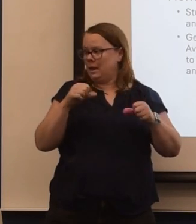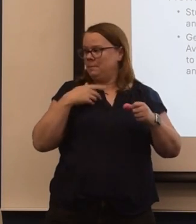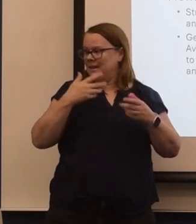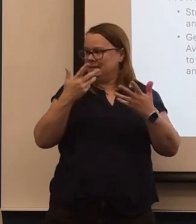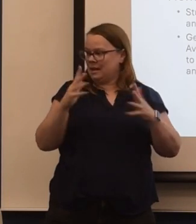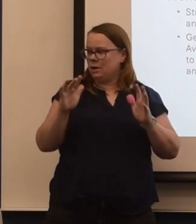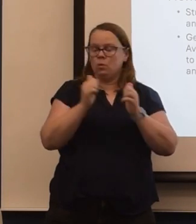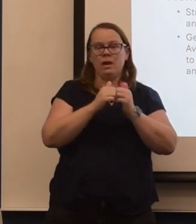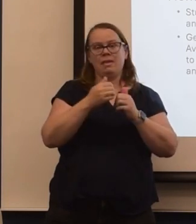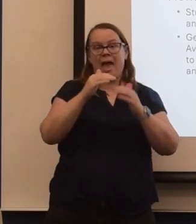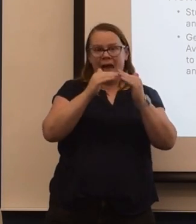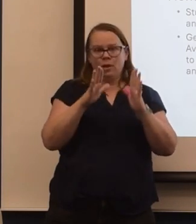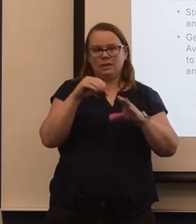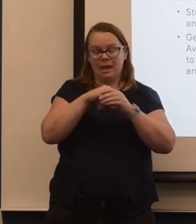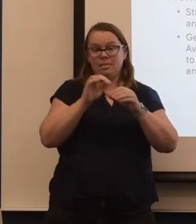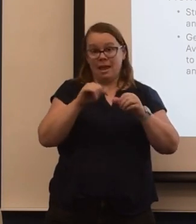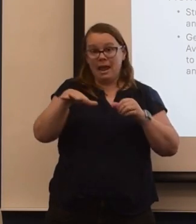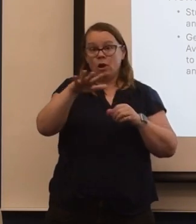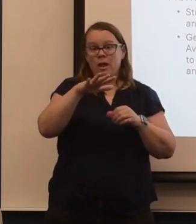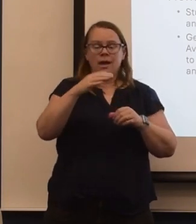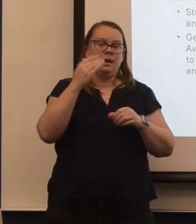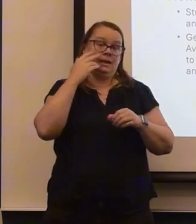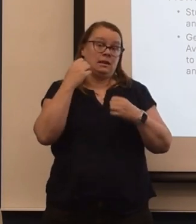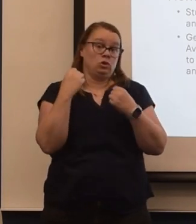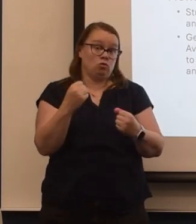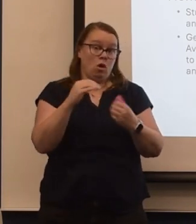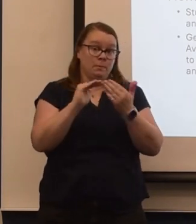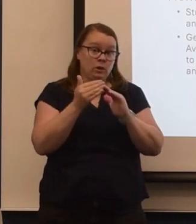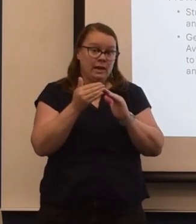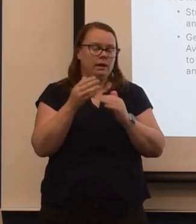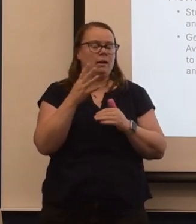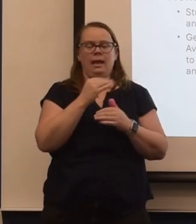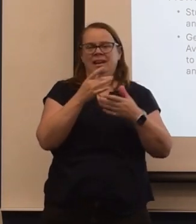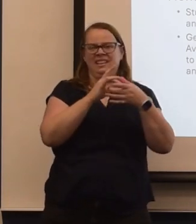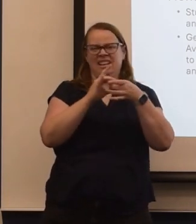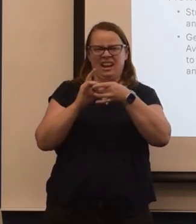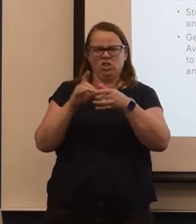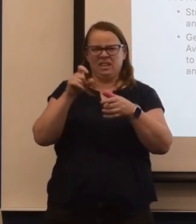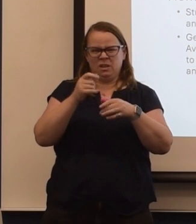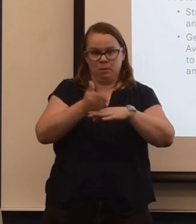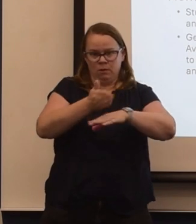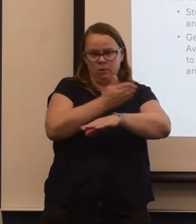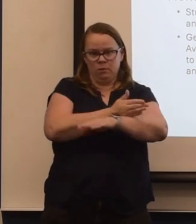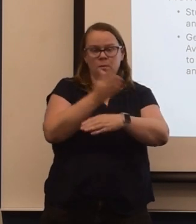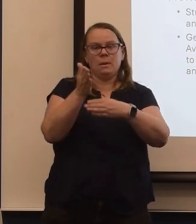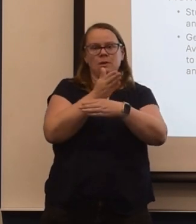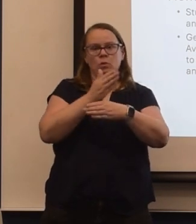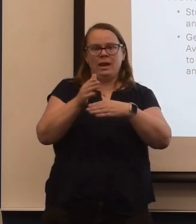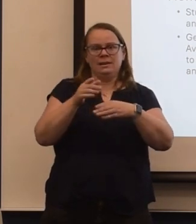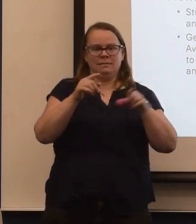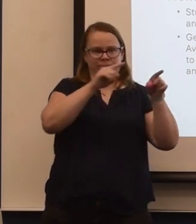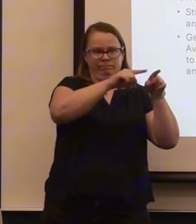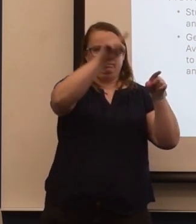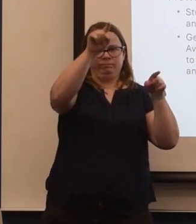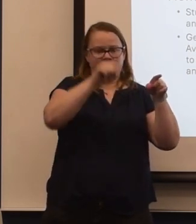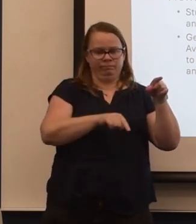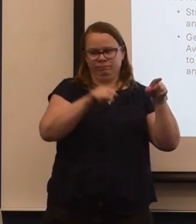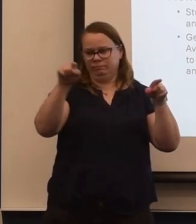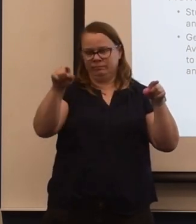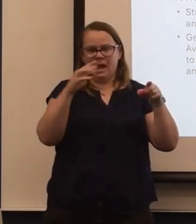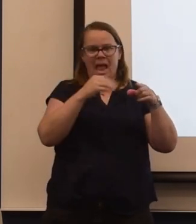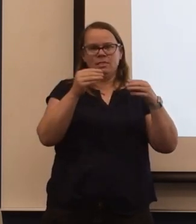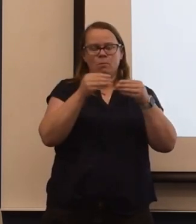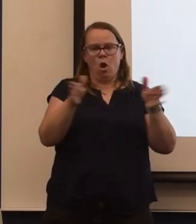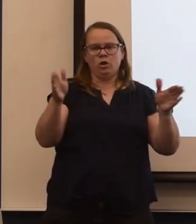about housing in that area. Is it a resilient community, and are there any connections that need to be improved between those neighborhoods and the broader area?